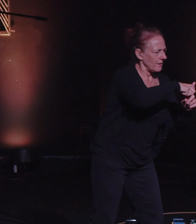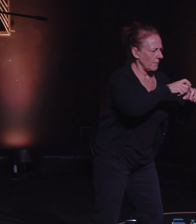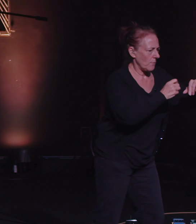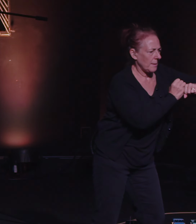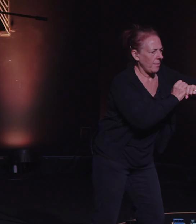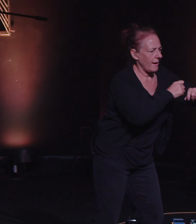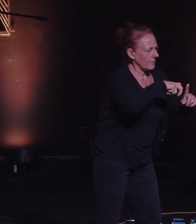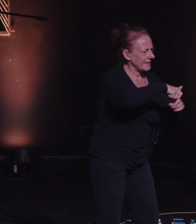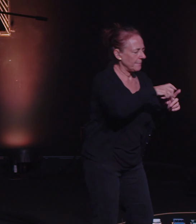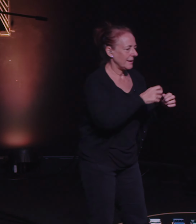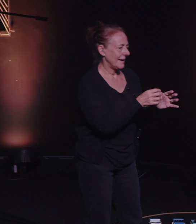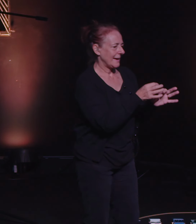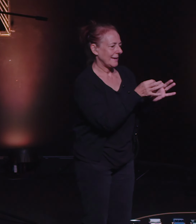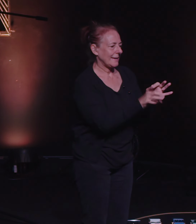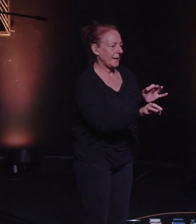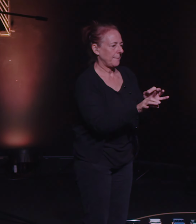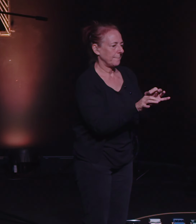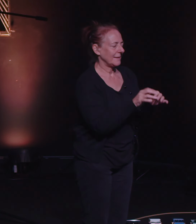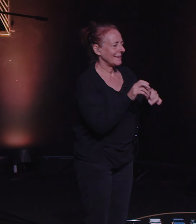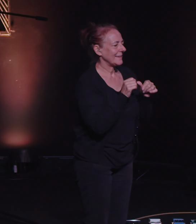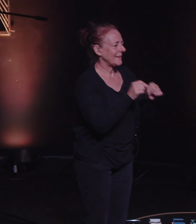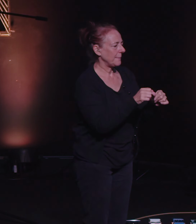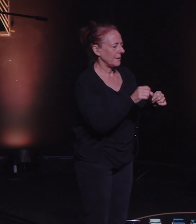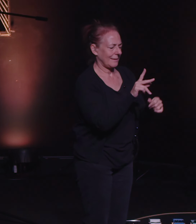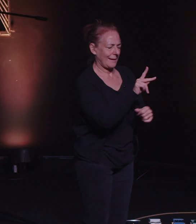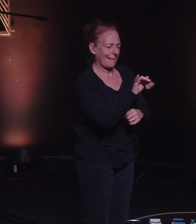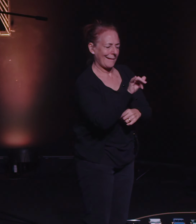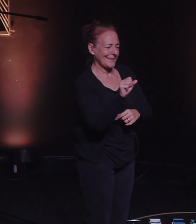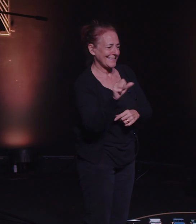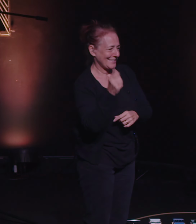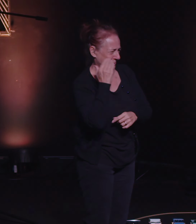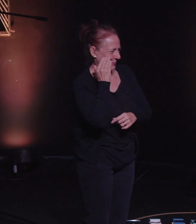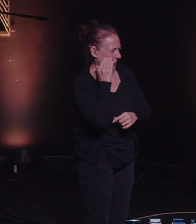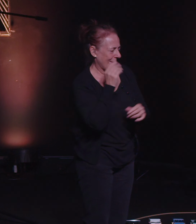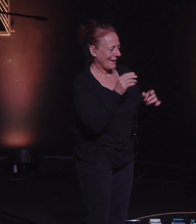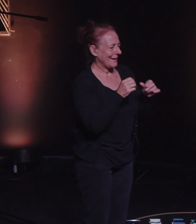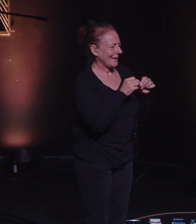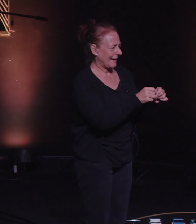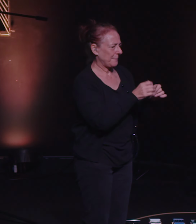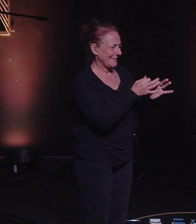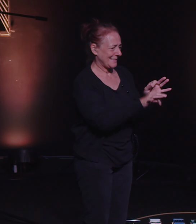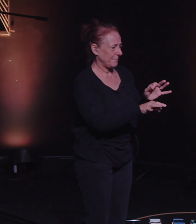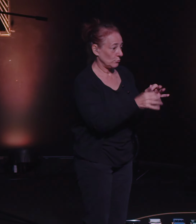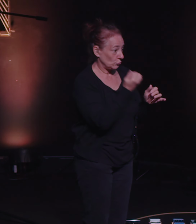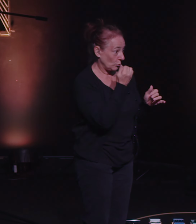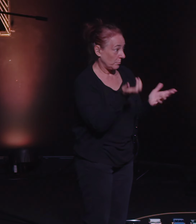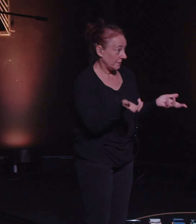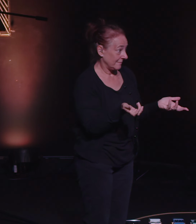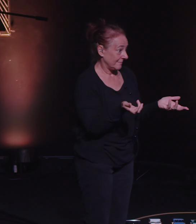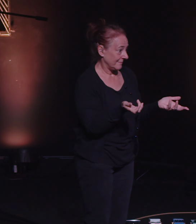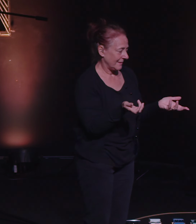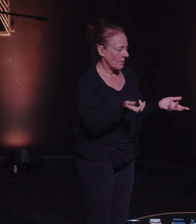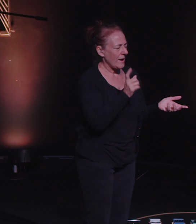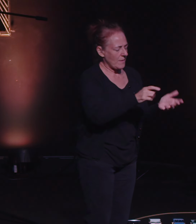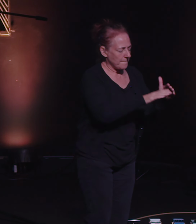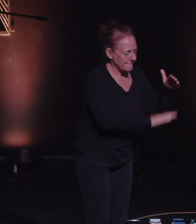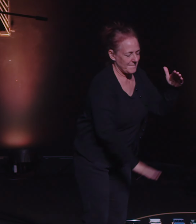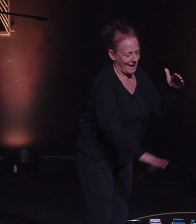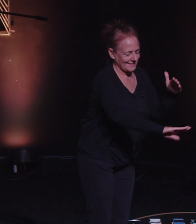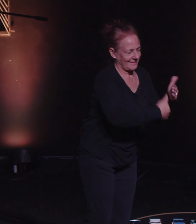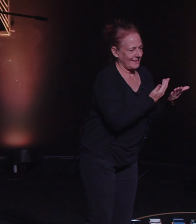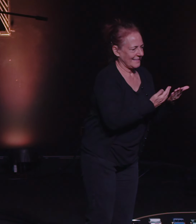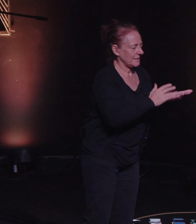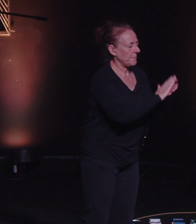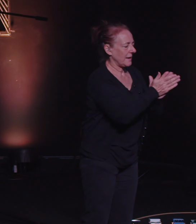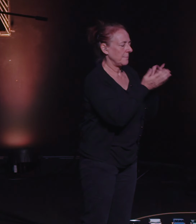Keep it simple. There are basic things that we can do every single time to be successful. So when you